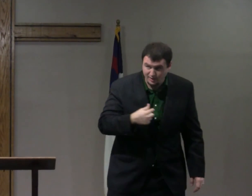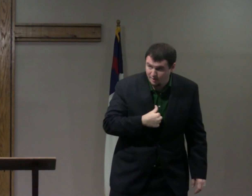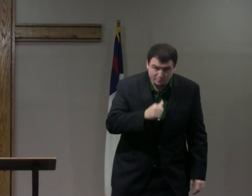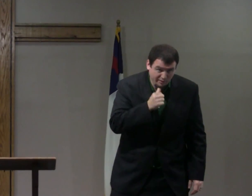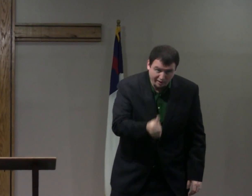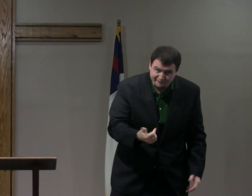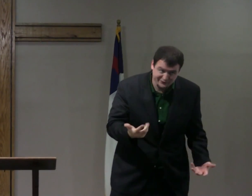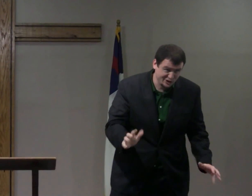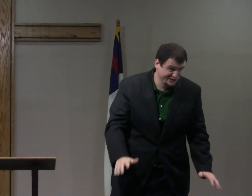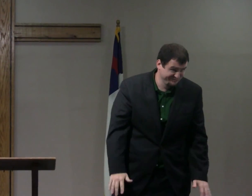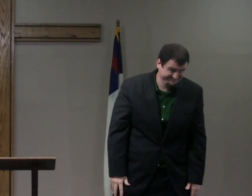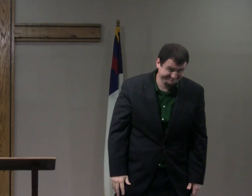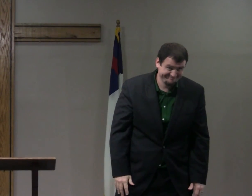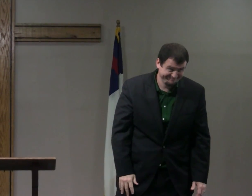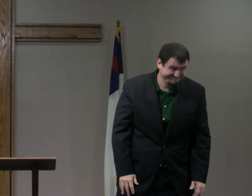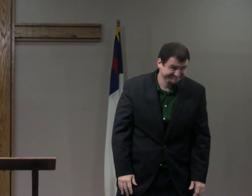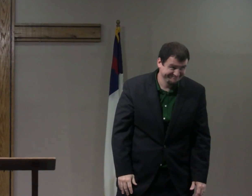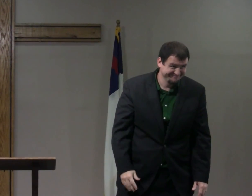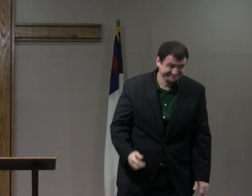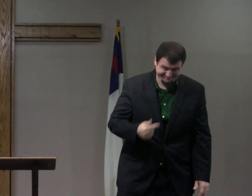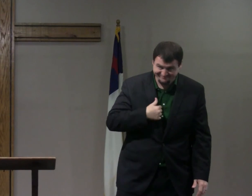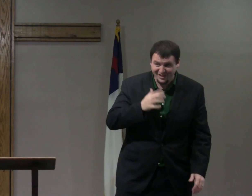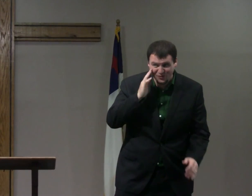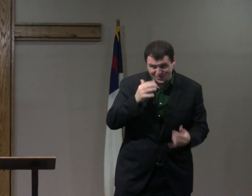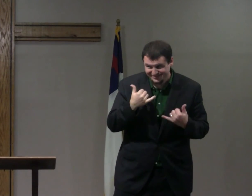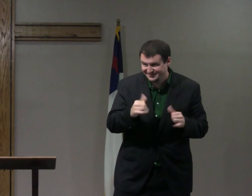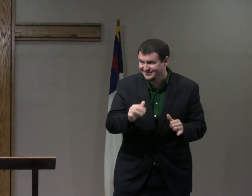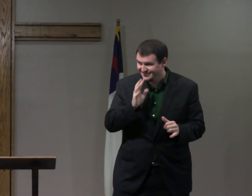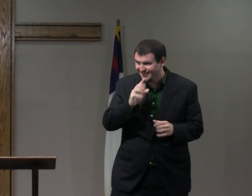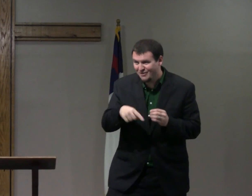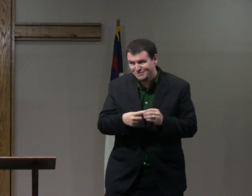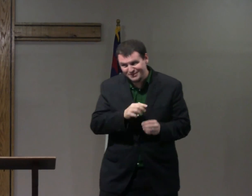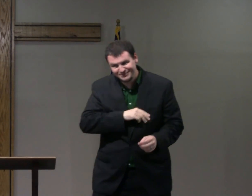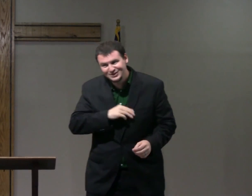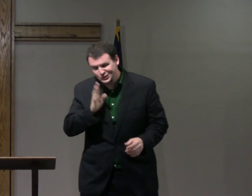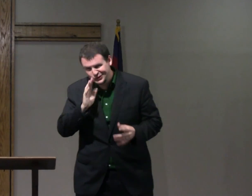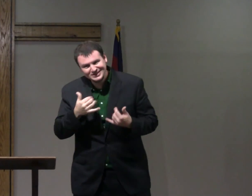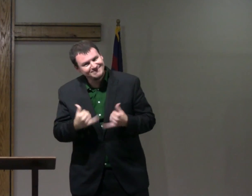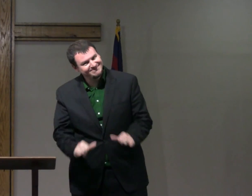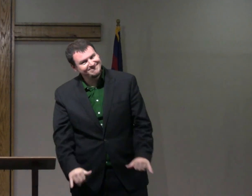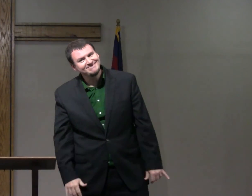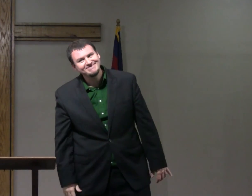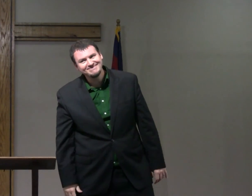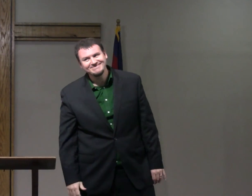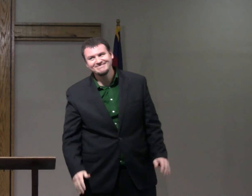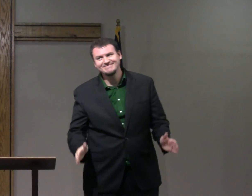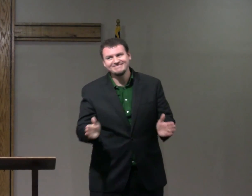month is over and I won't talk about it anymore. No, it's not over. I still will talk about it.